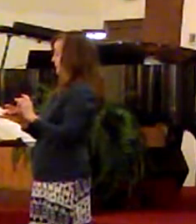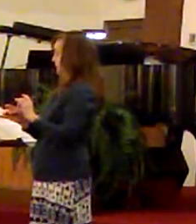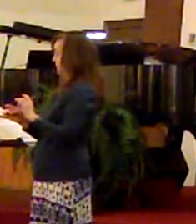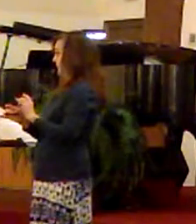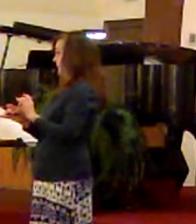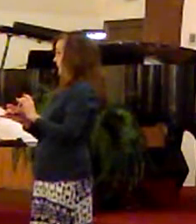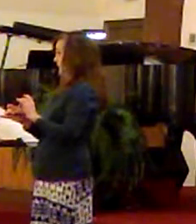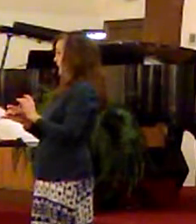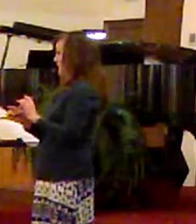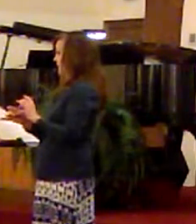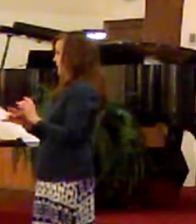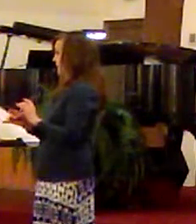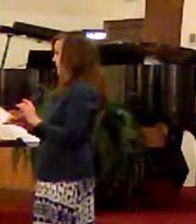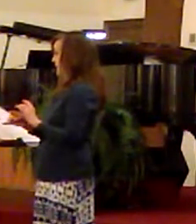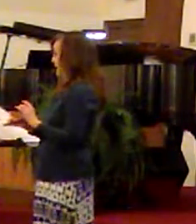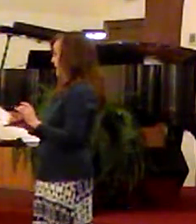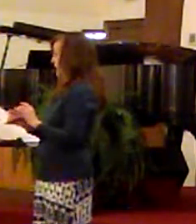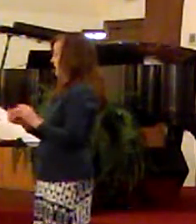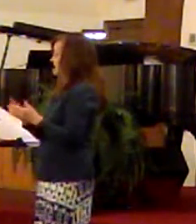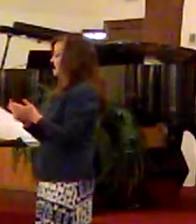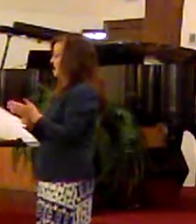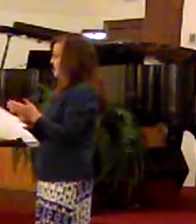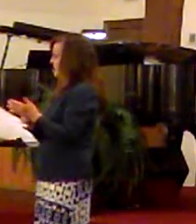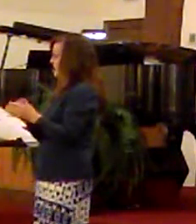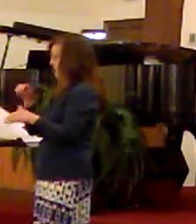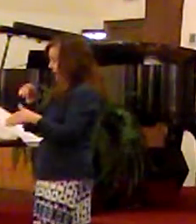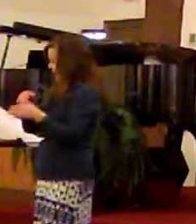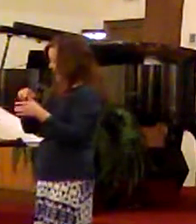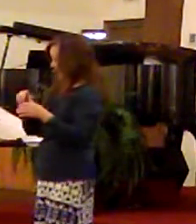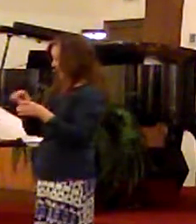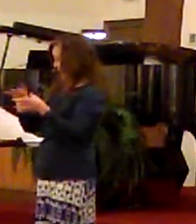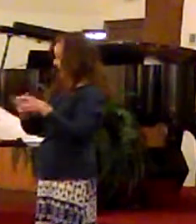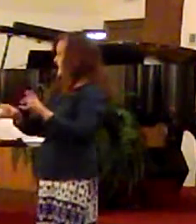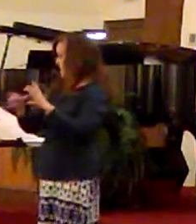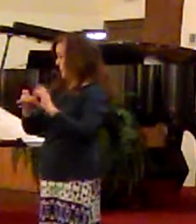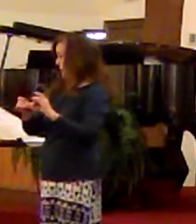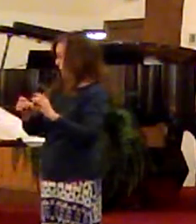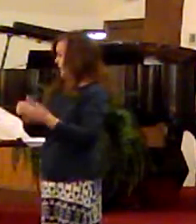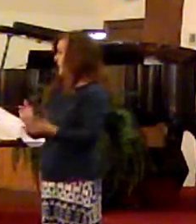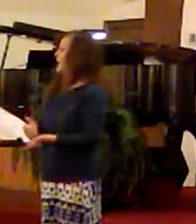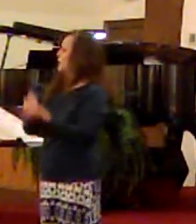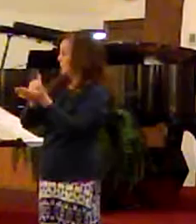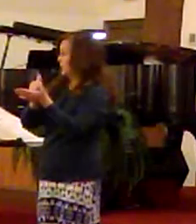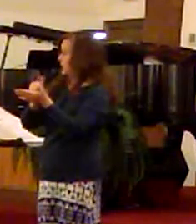sink your teeth in. And you can make sense of. You can make sure you're making sense of it the right way.